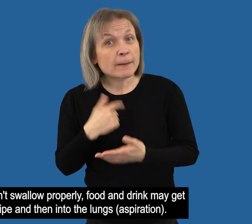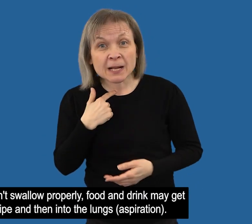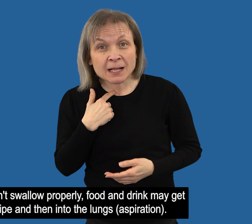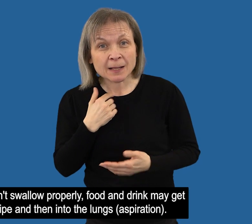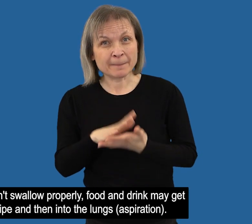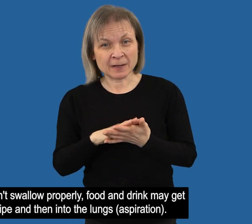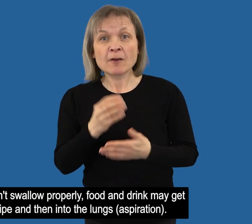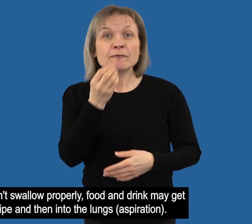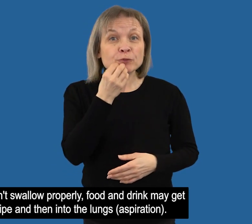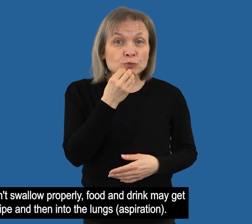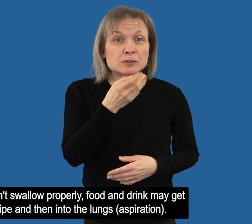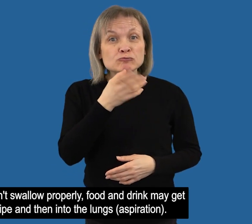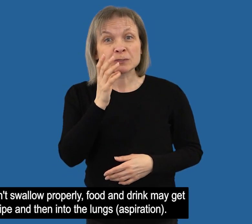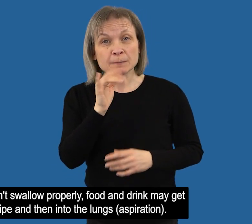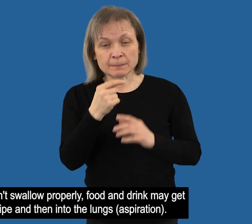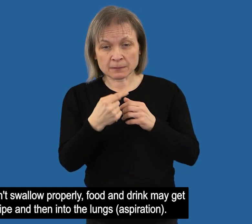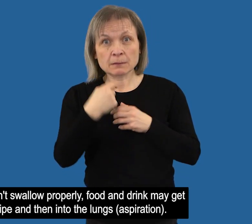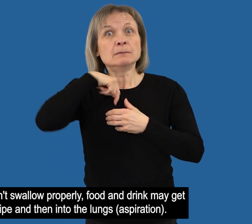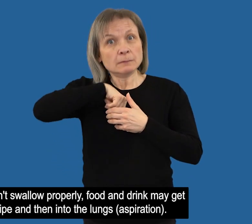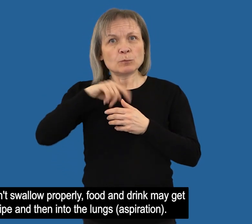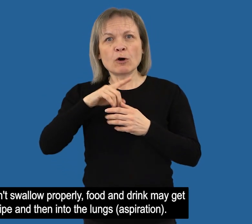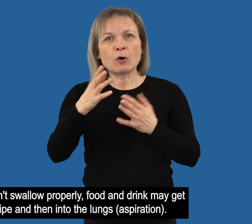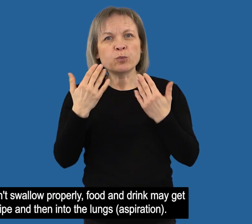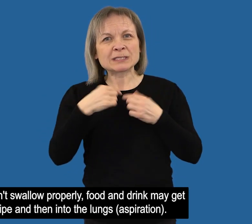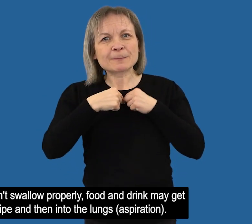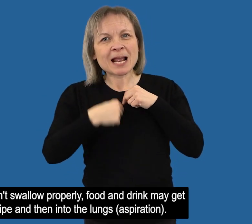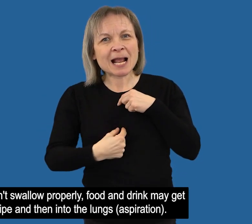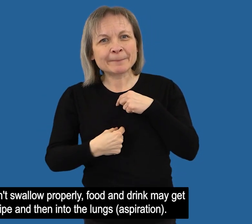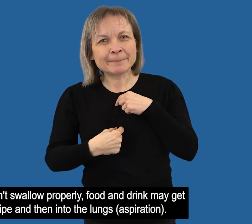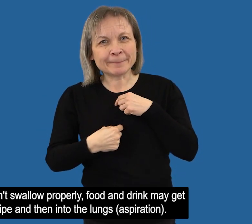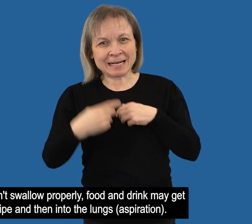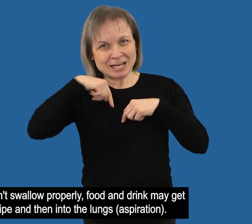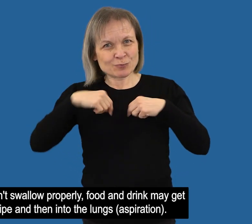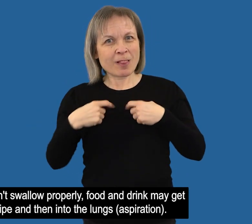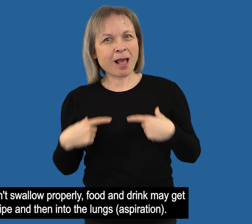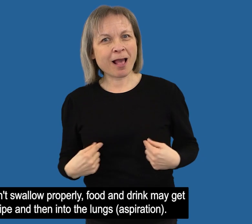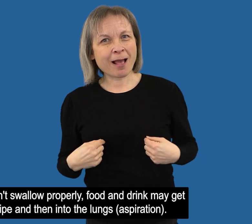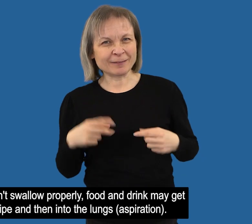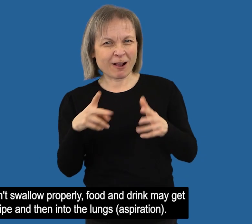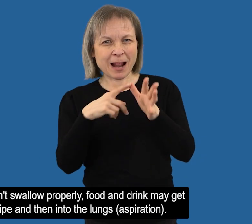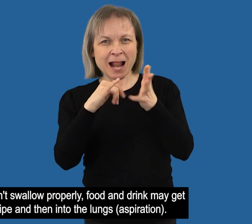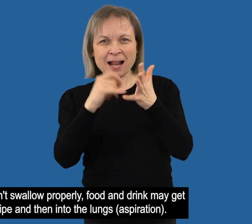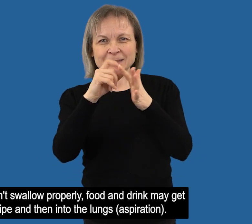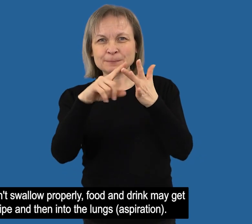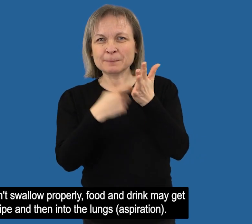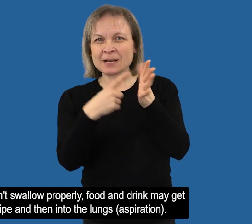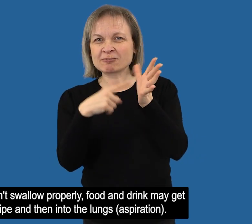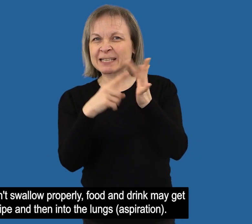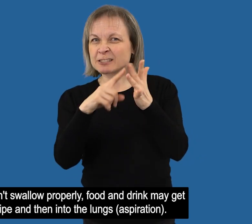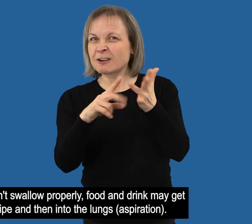When a person can't swallow properly, food and drink may get into the windpipe and then into the lungs,